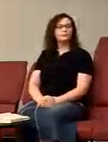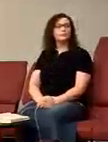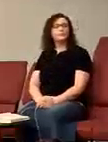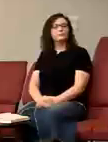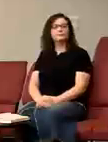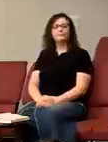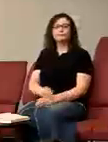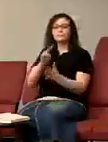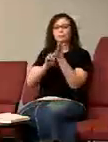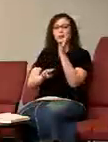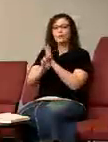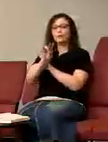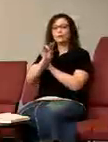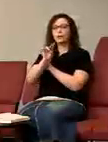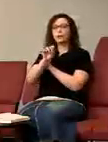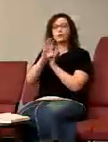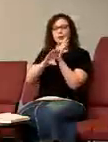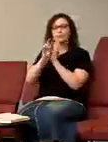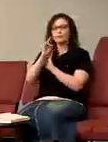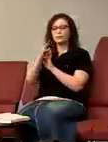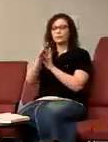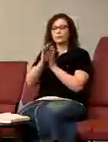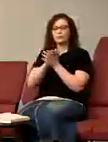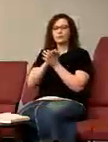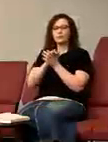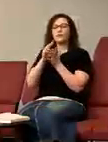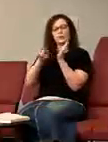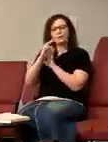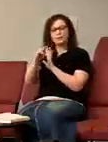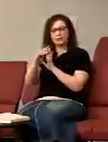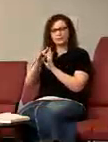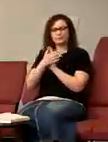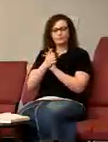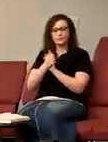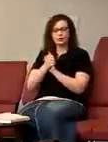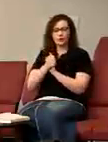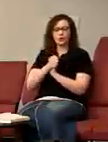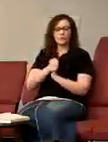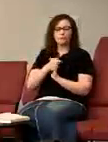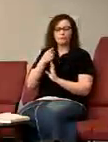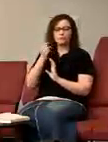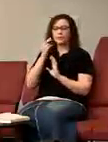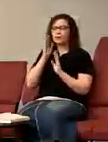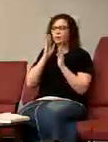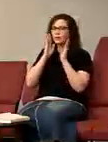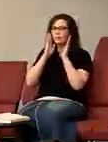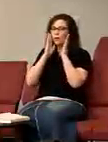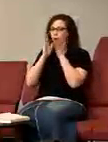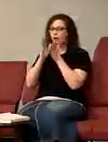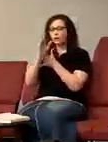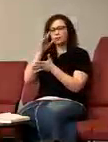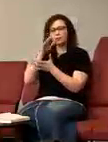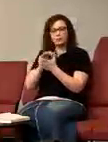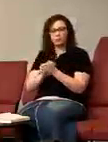And in 17 there, it says, "And unto Adam he said, Because thou hast hearkened unto the voice of the wife, and hast eaten